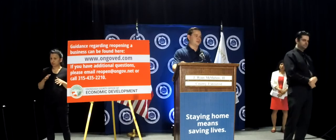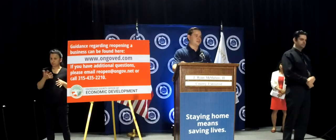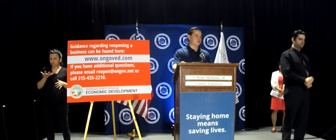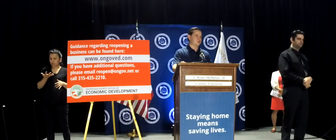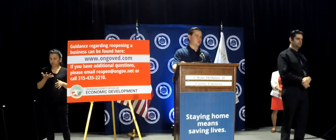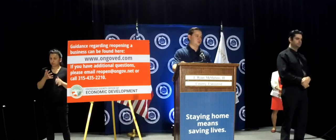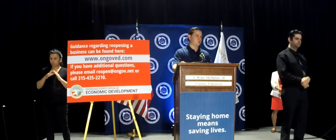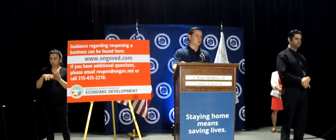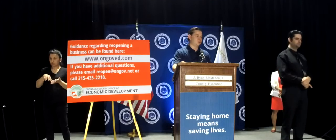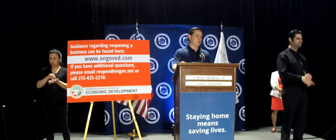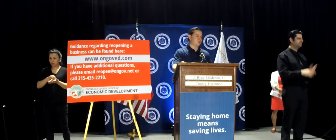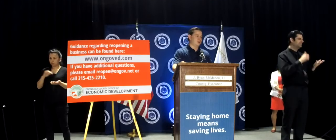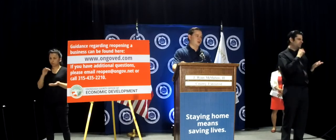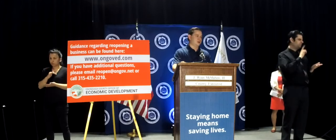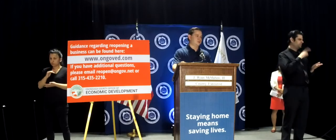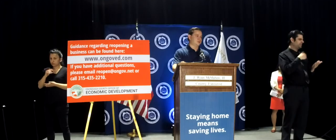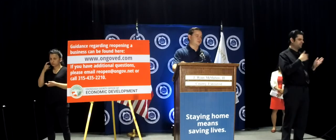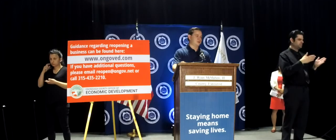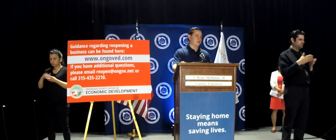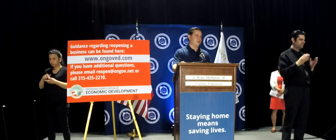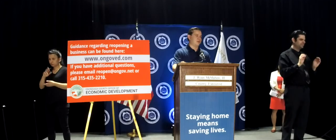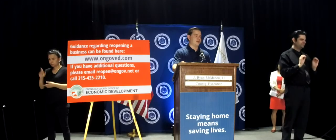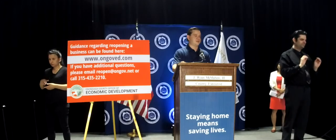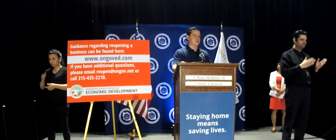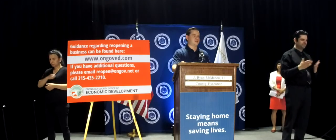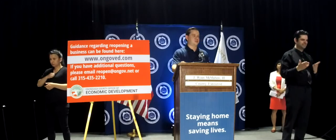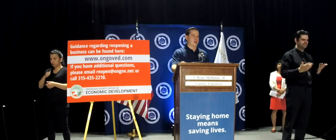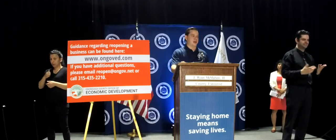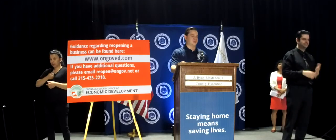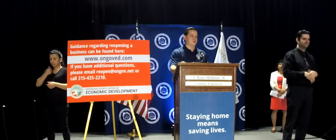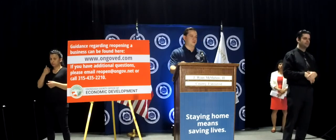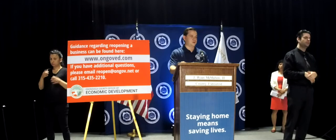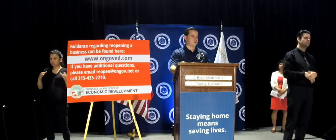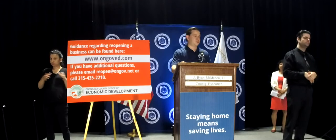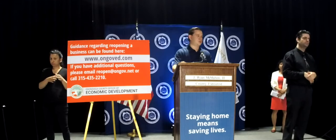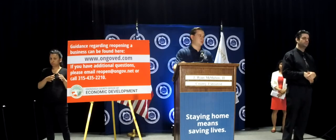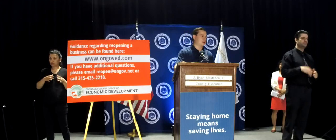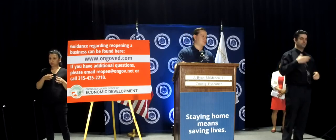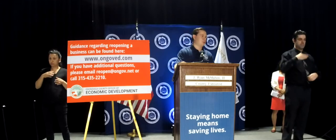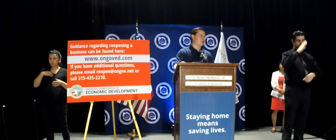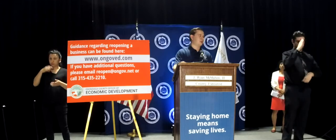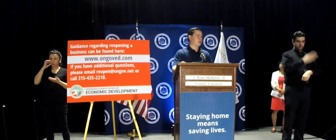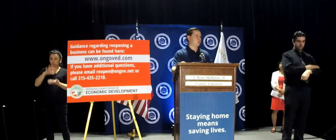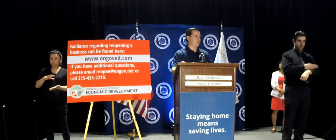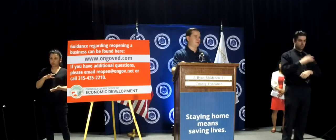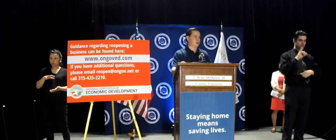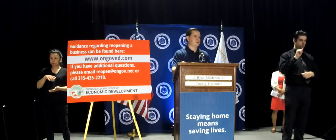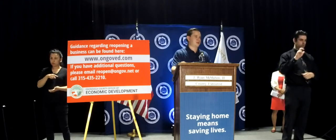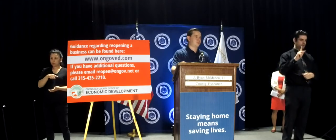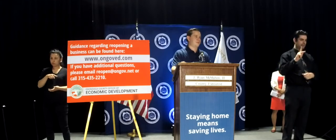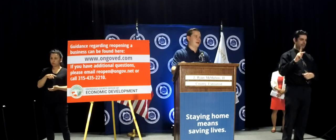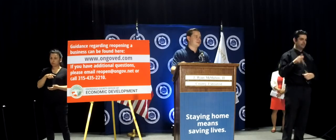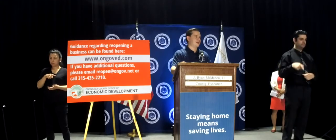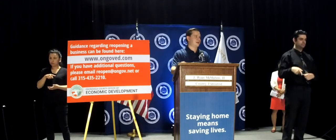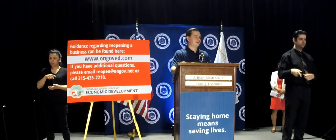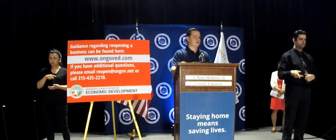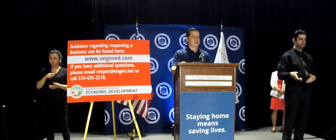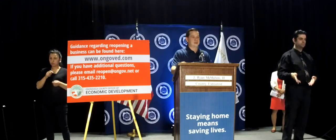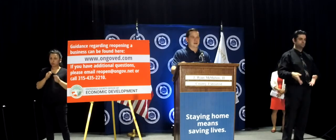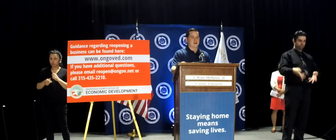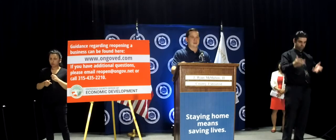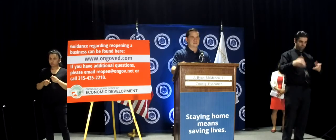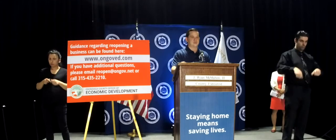We'll continue to. I let my son Jack, in full disclosure, ride his bike in the neighborhood yesterday with a mask